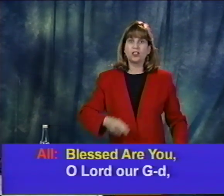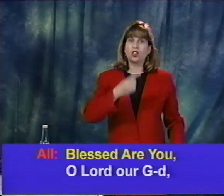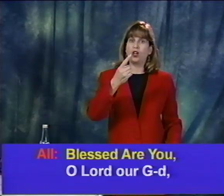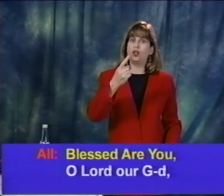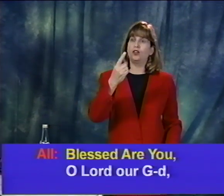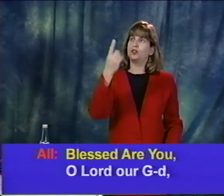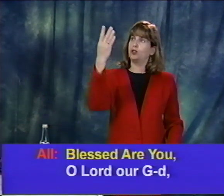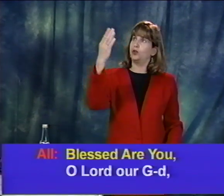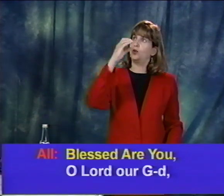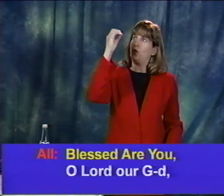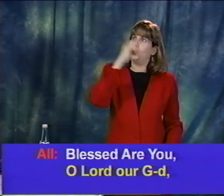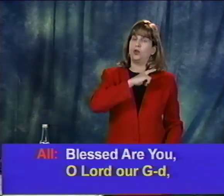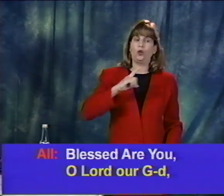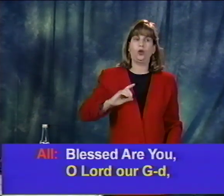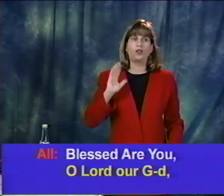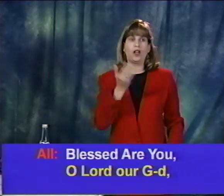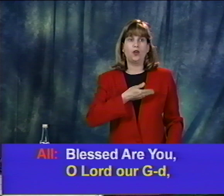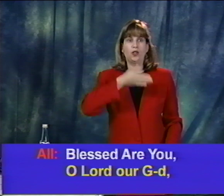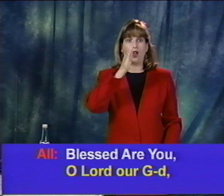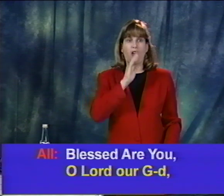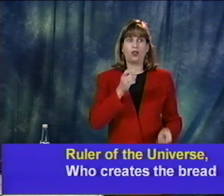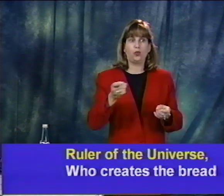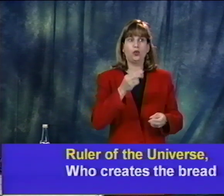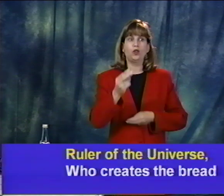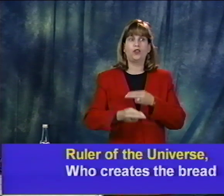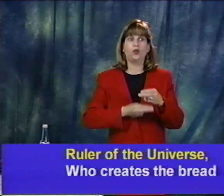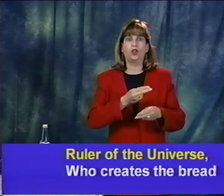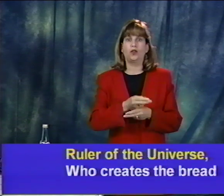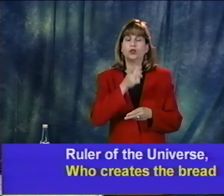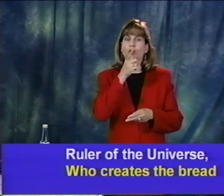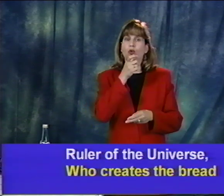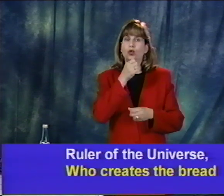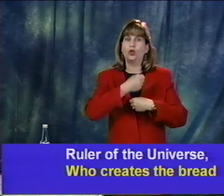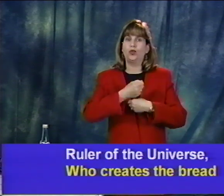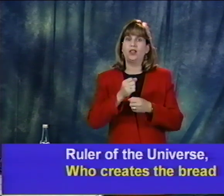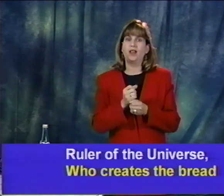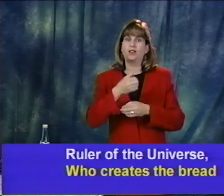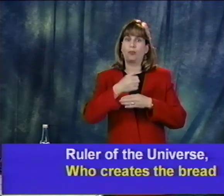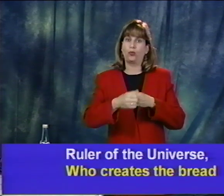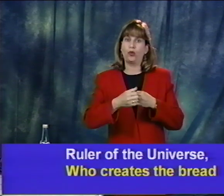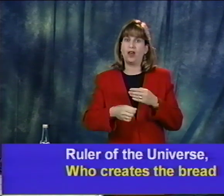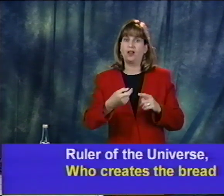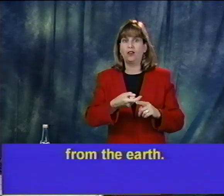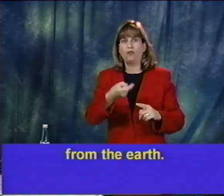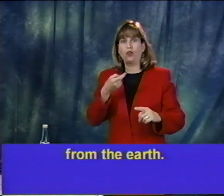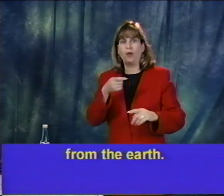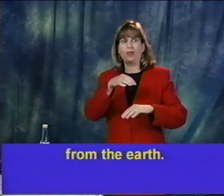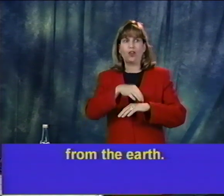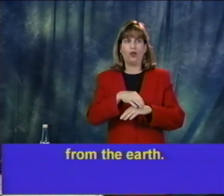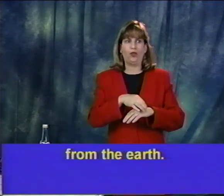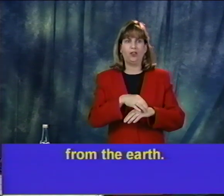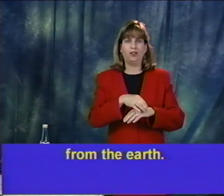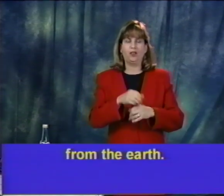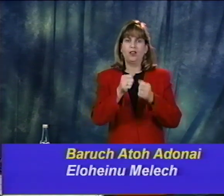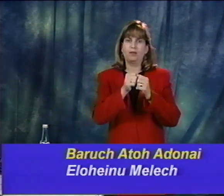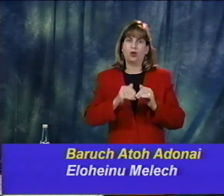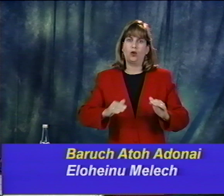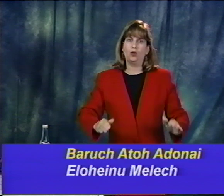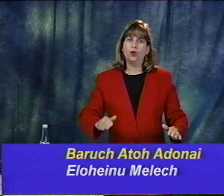Blessed are you, O Lord our God, ruler of the universe, who creates the bread from the earth.